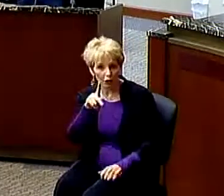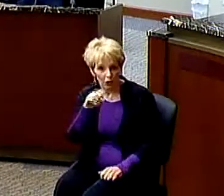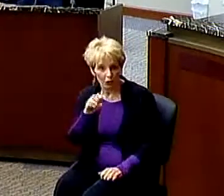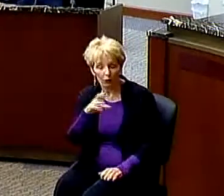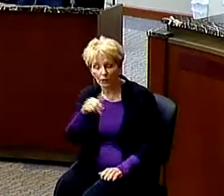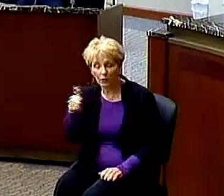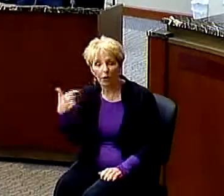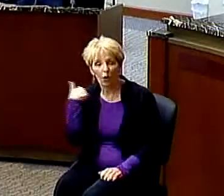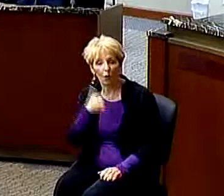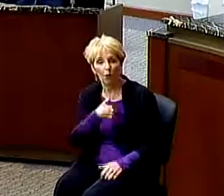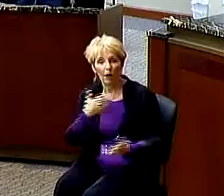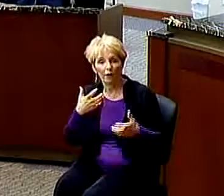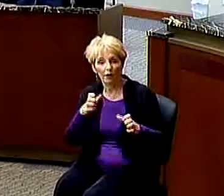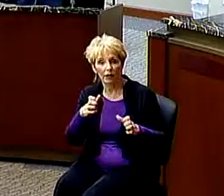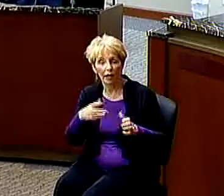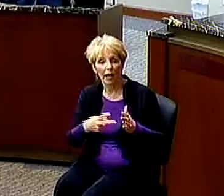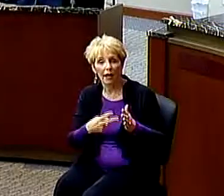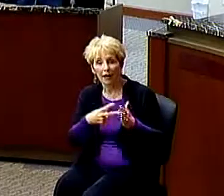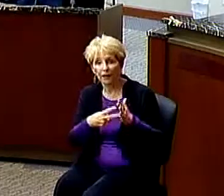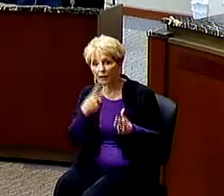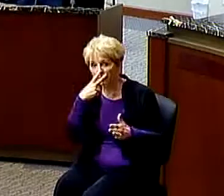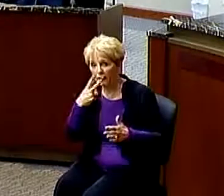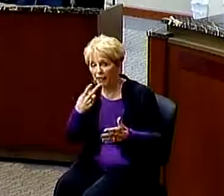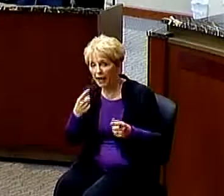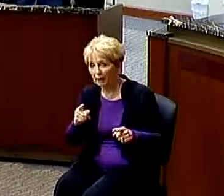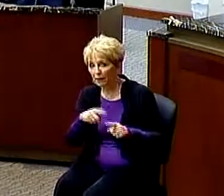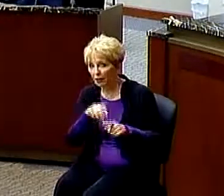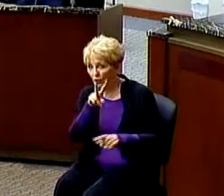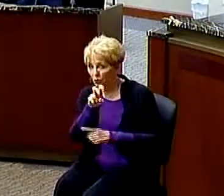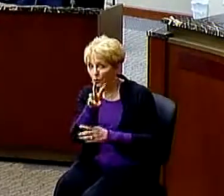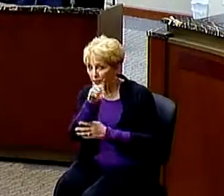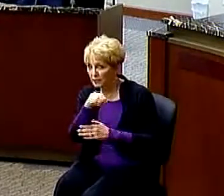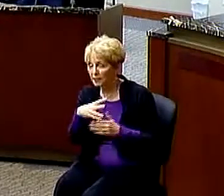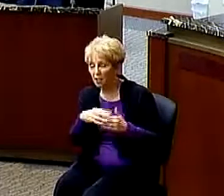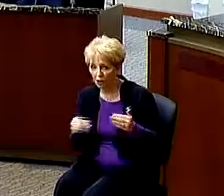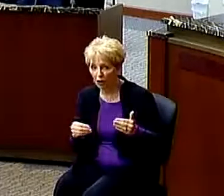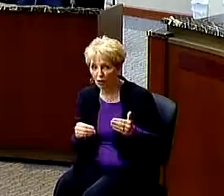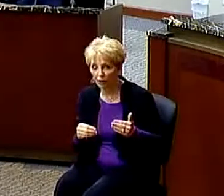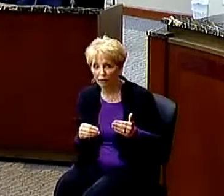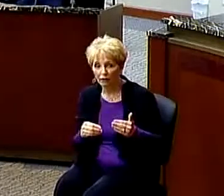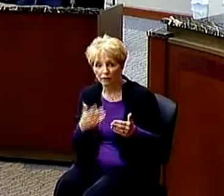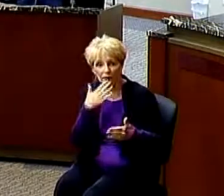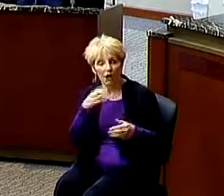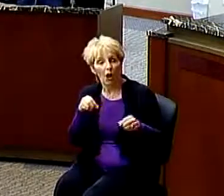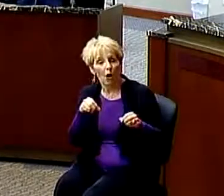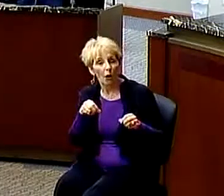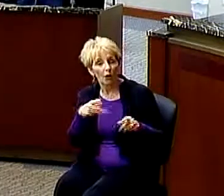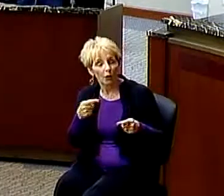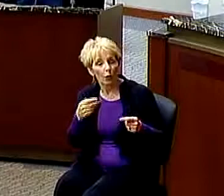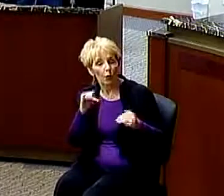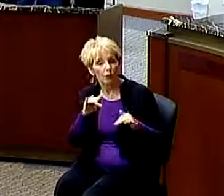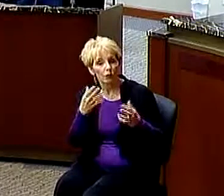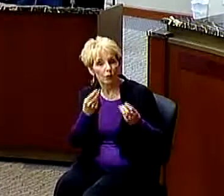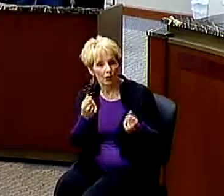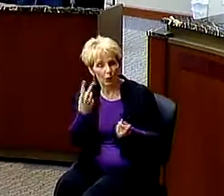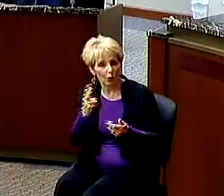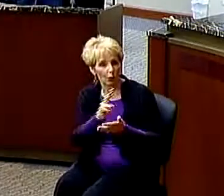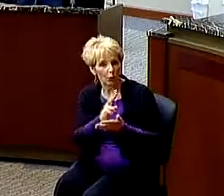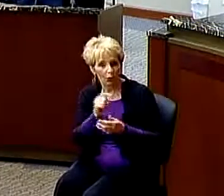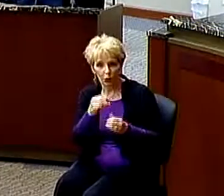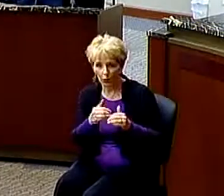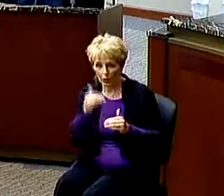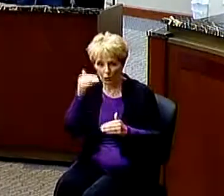We're wanting a chance to double it and see what happens. That would be $260. It's just an opportunity to resolve. It's just too